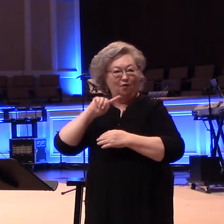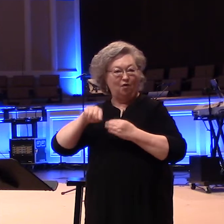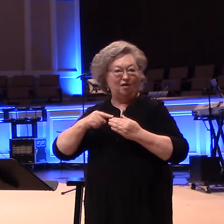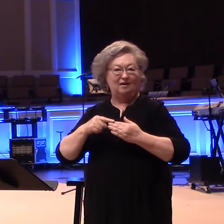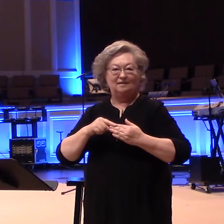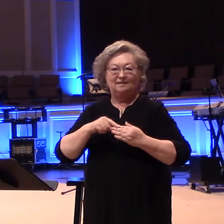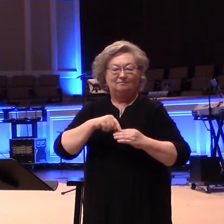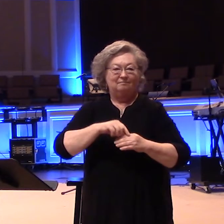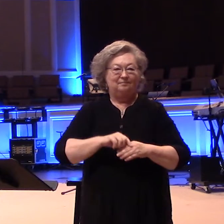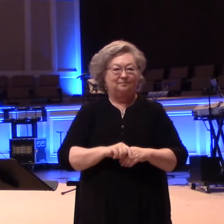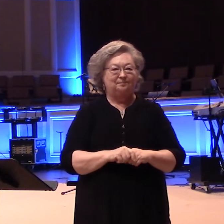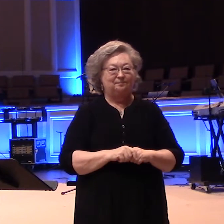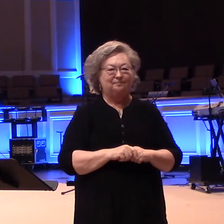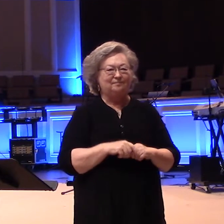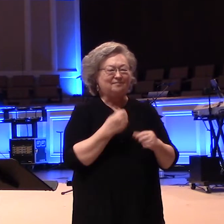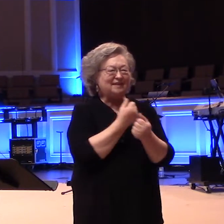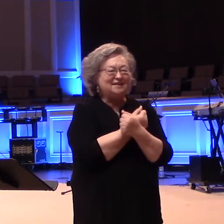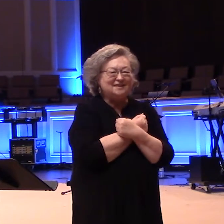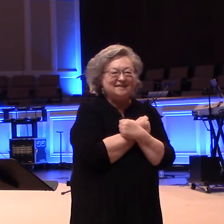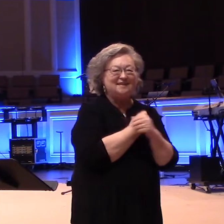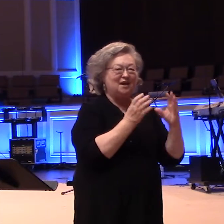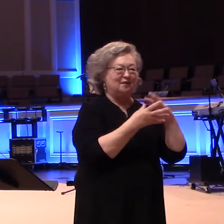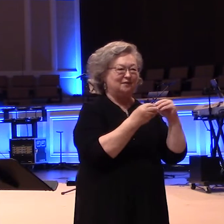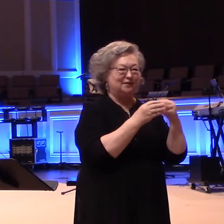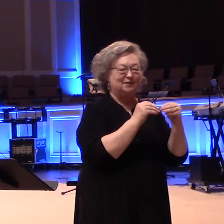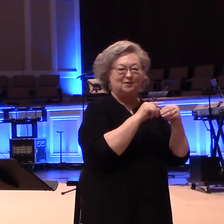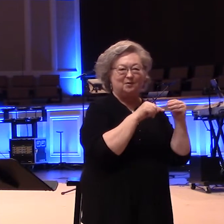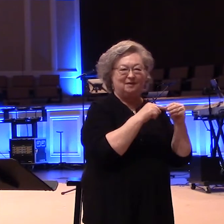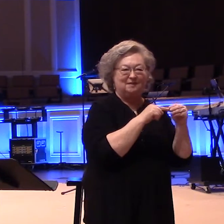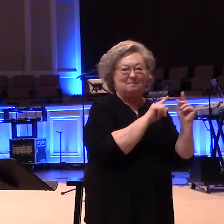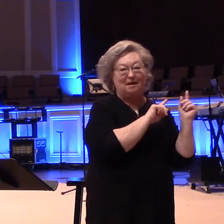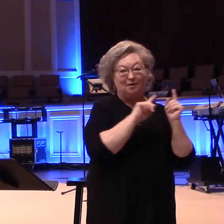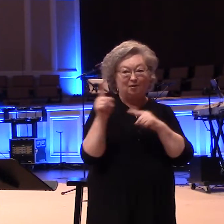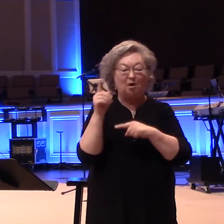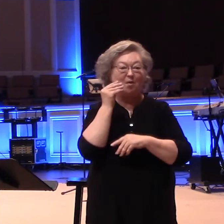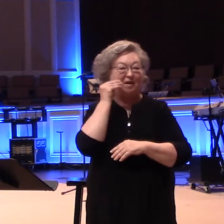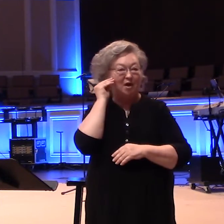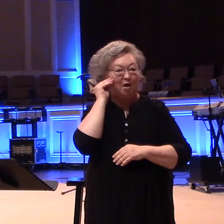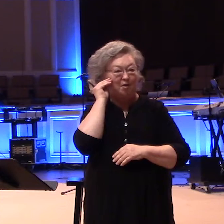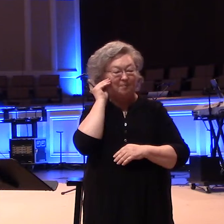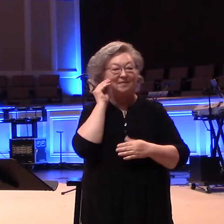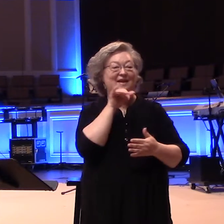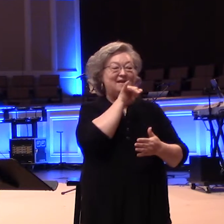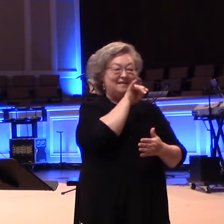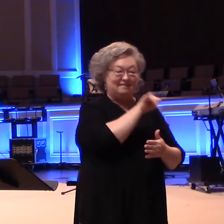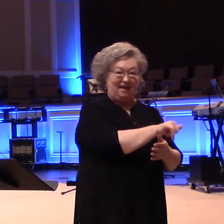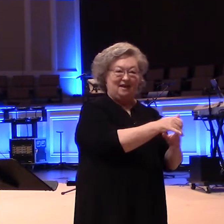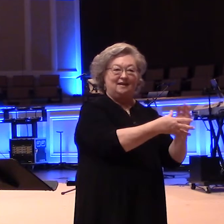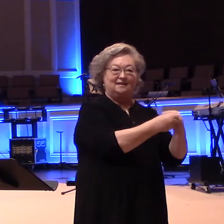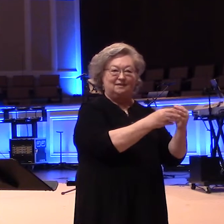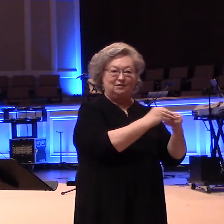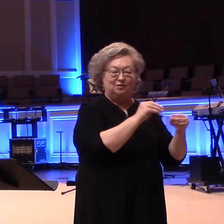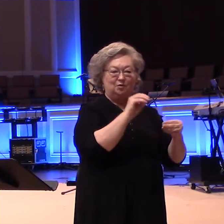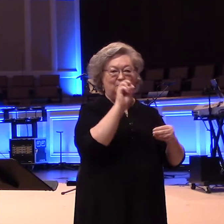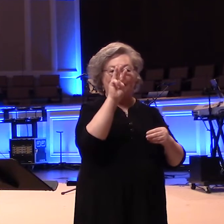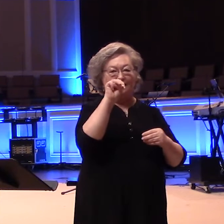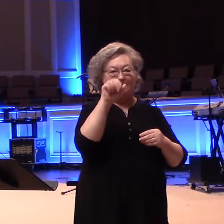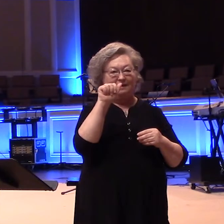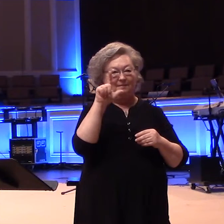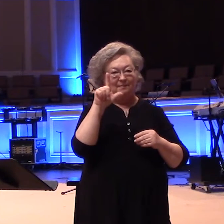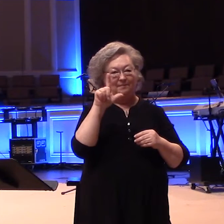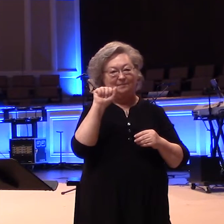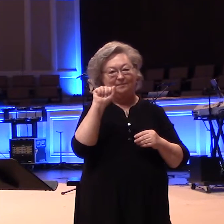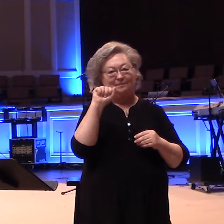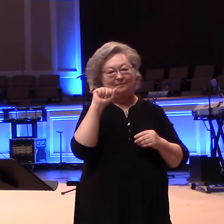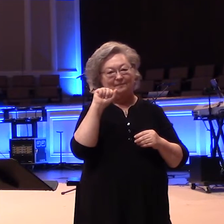coming home? Well, that's what Malachi is talking about in Malachi chapter 3. In fact, he is speaking for the Lord, and the